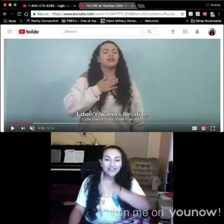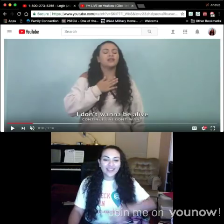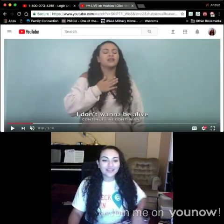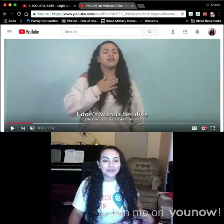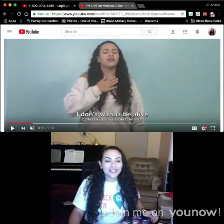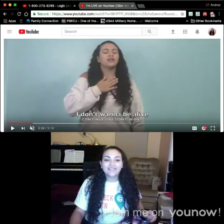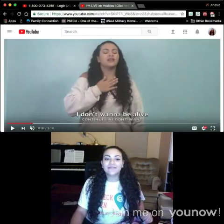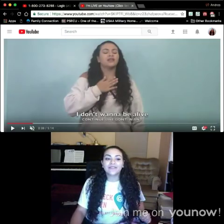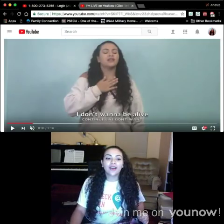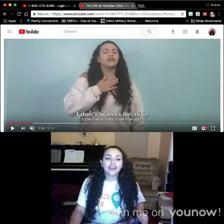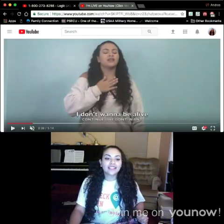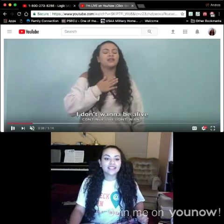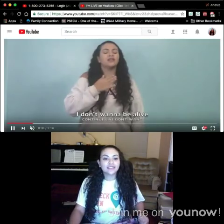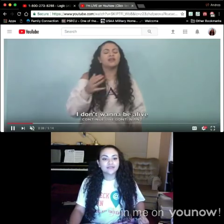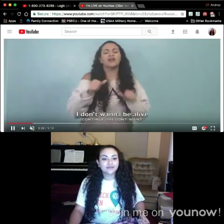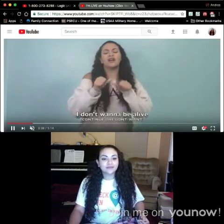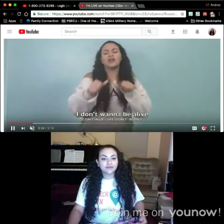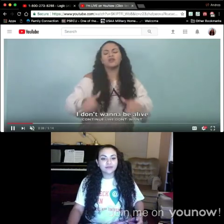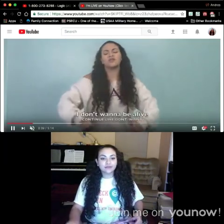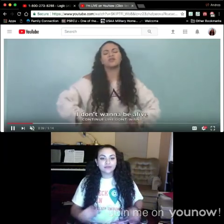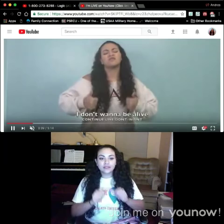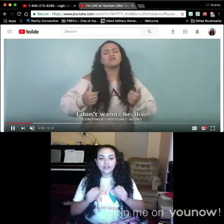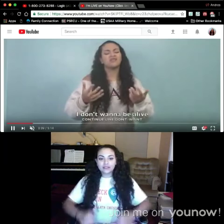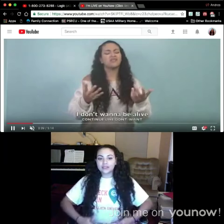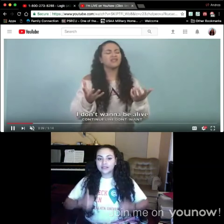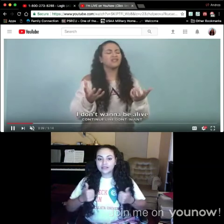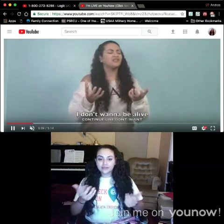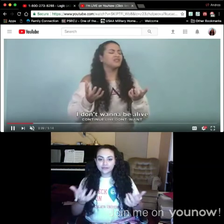Thank you for the 100, Brittany. All right.